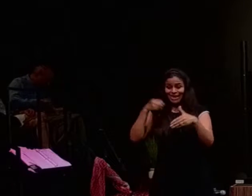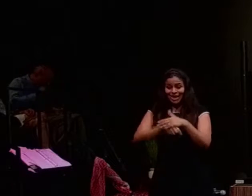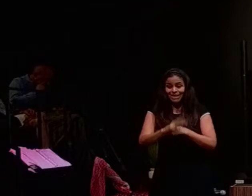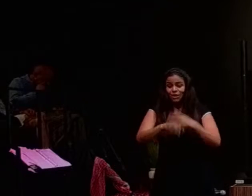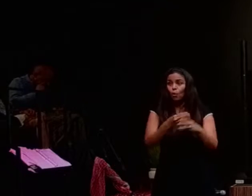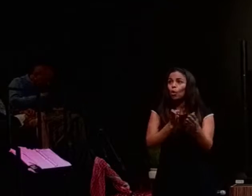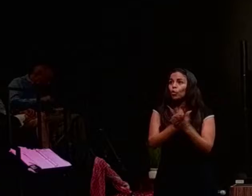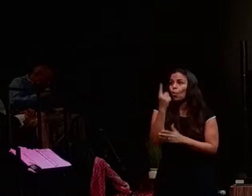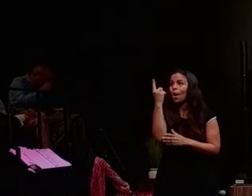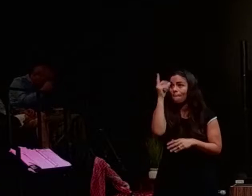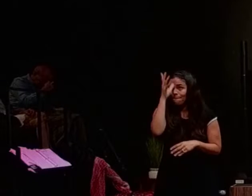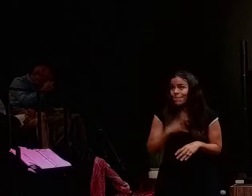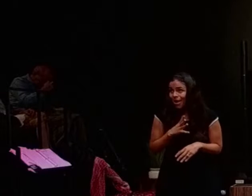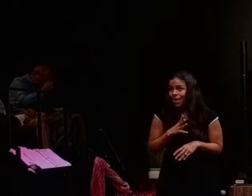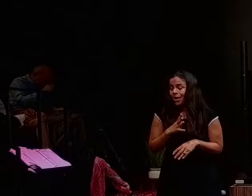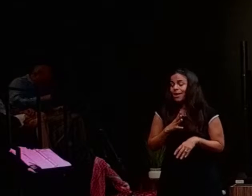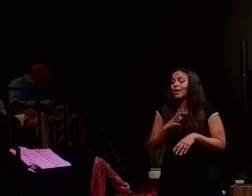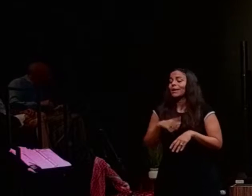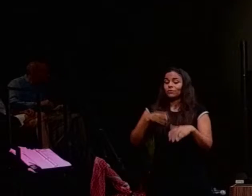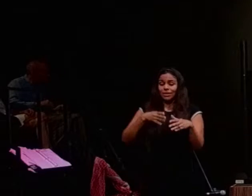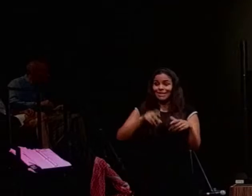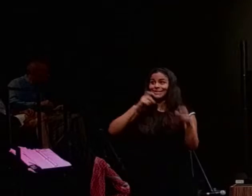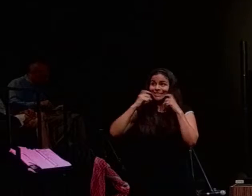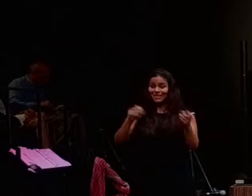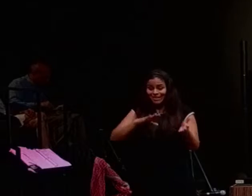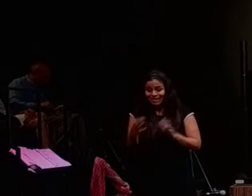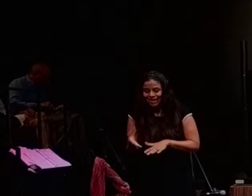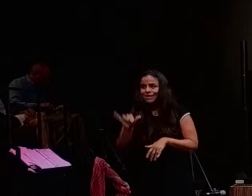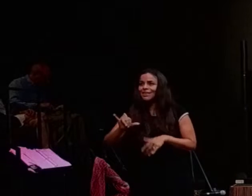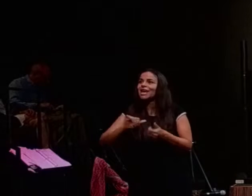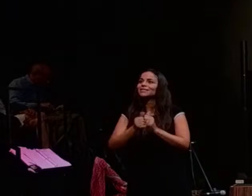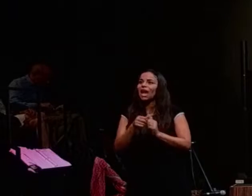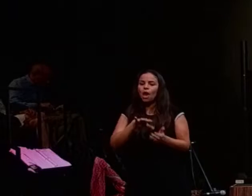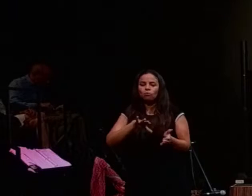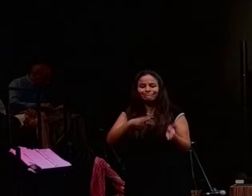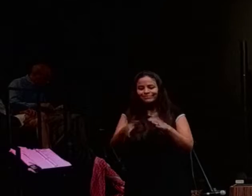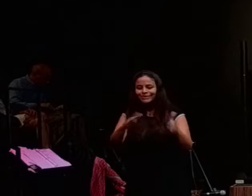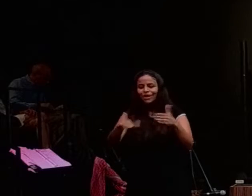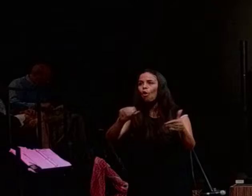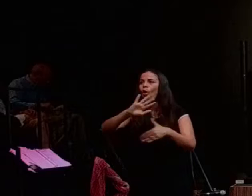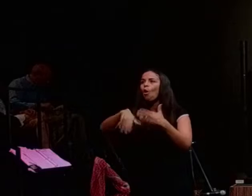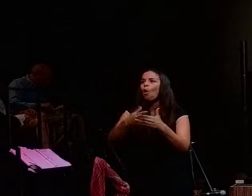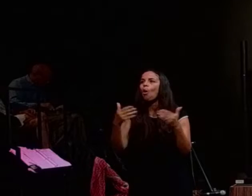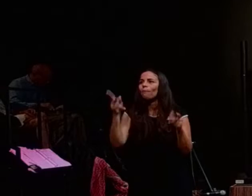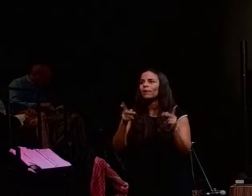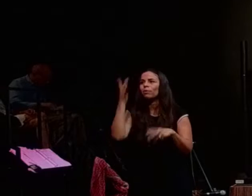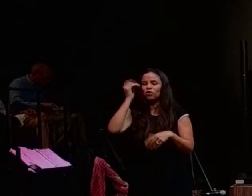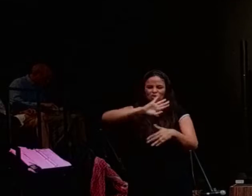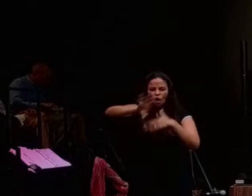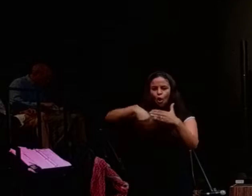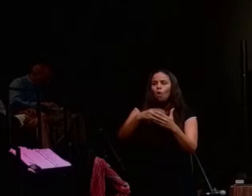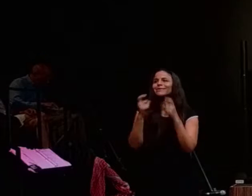one man, the death through sin, and in this way, death came to all people because all sinned. Again, God's